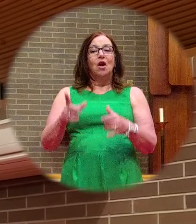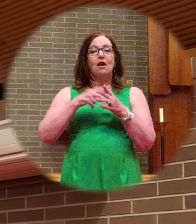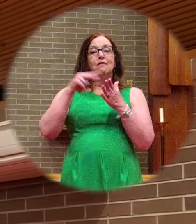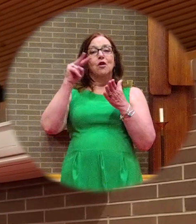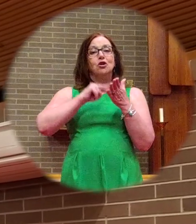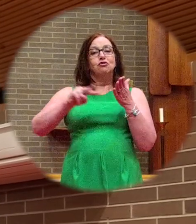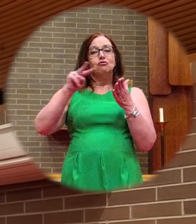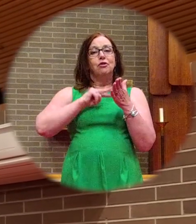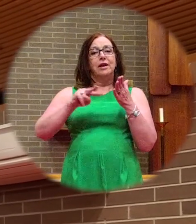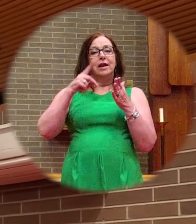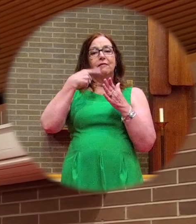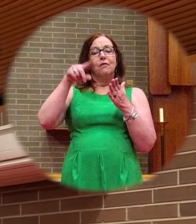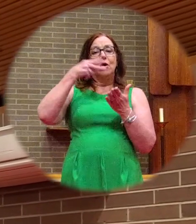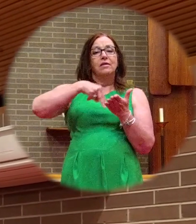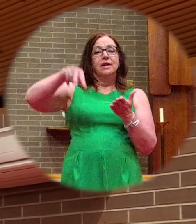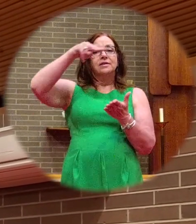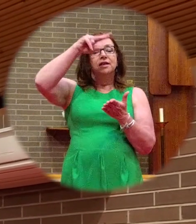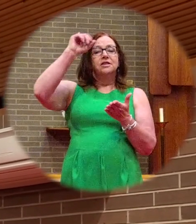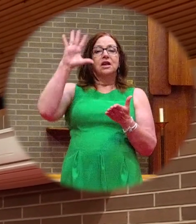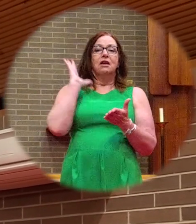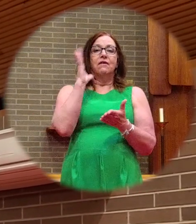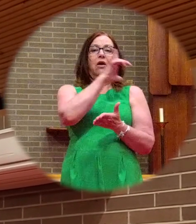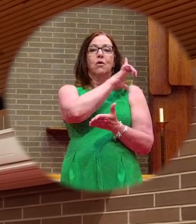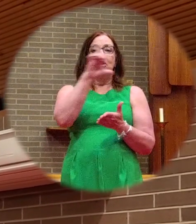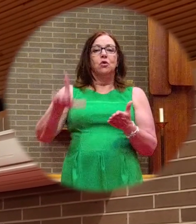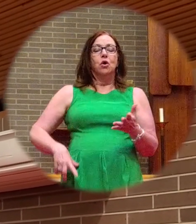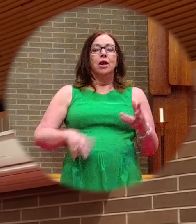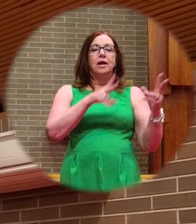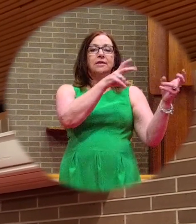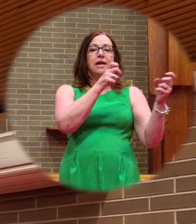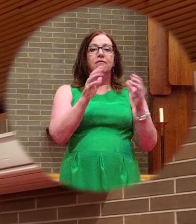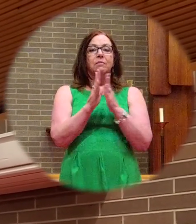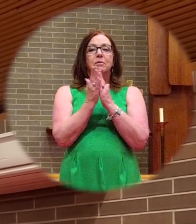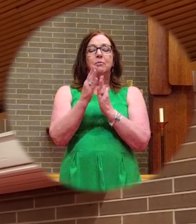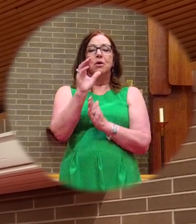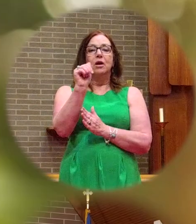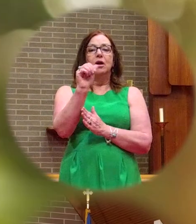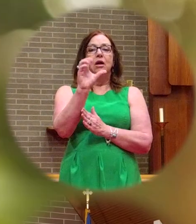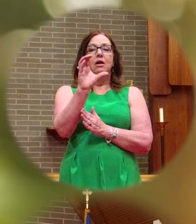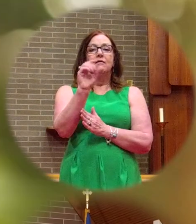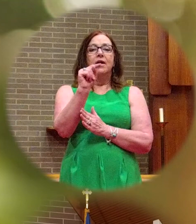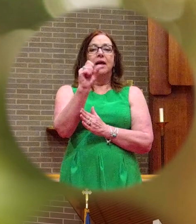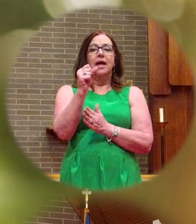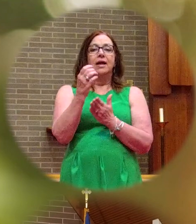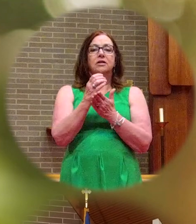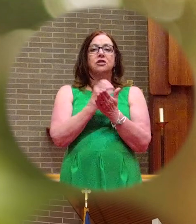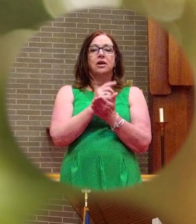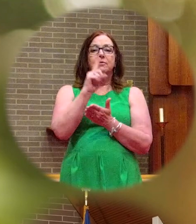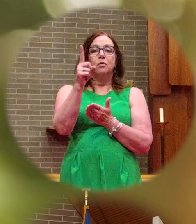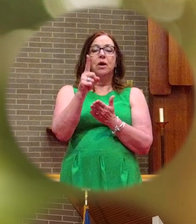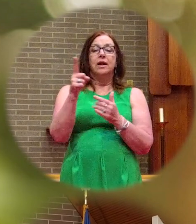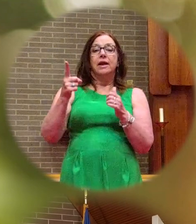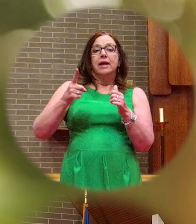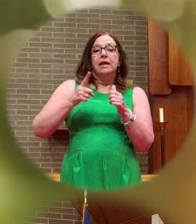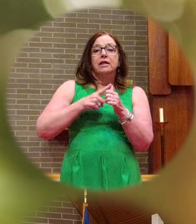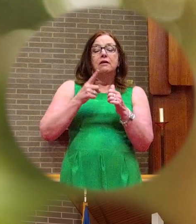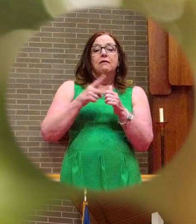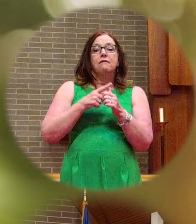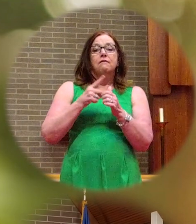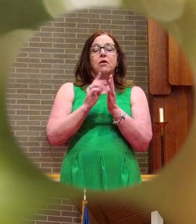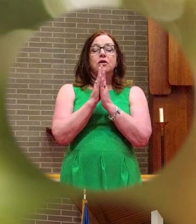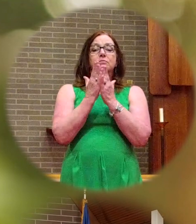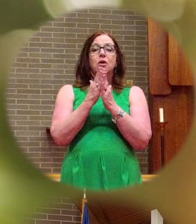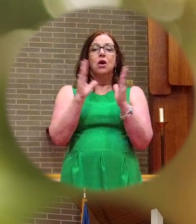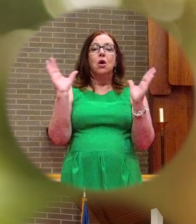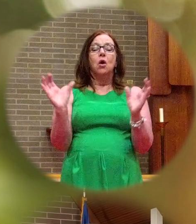The first reading for the ascension of our Lord is from Acts chapter 1. In the first book, O